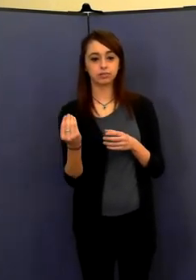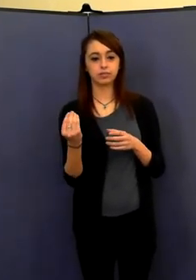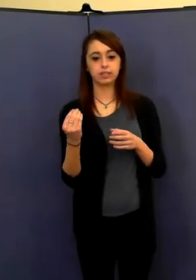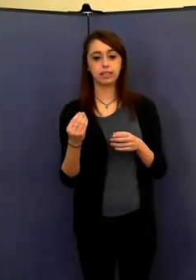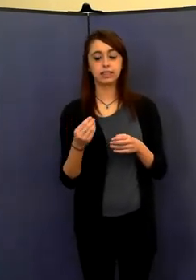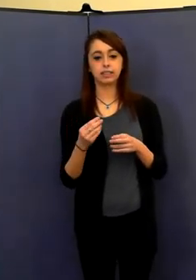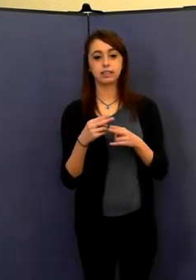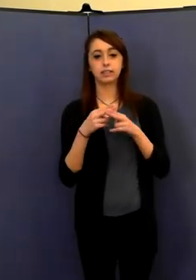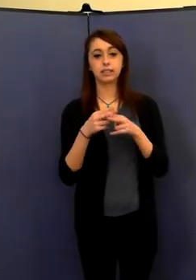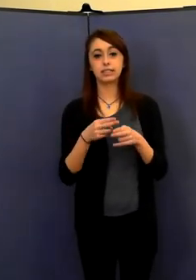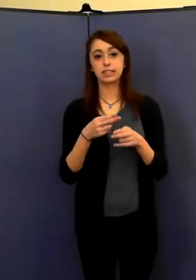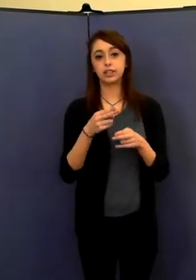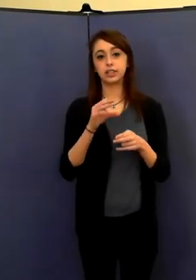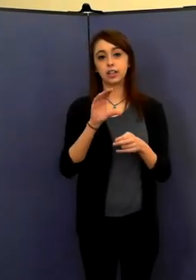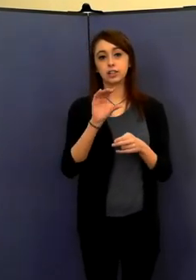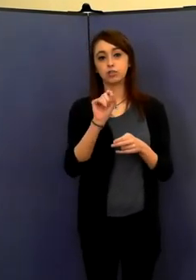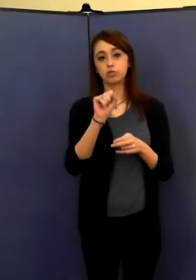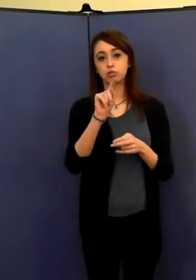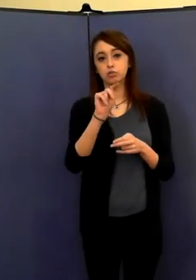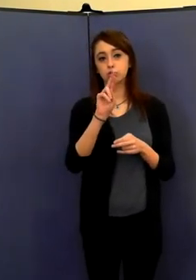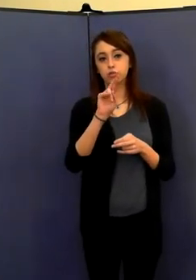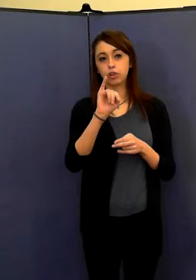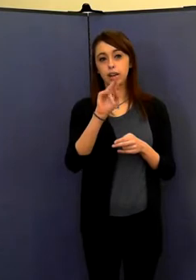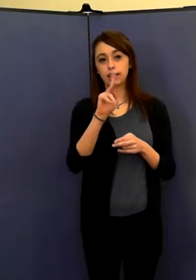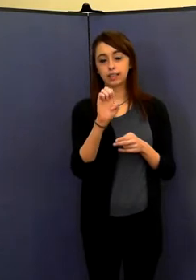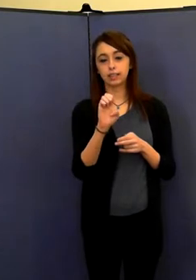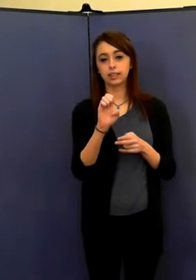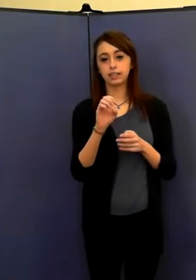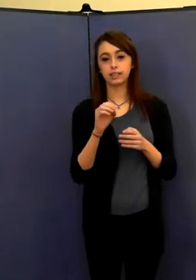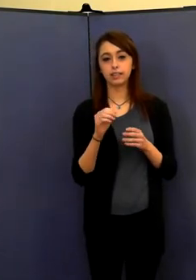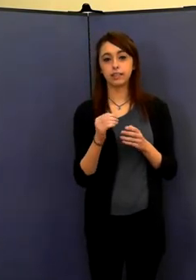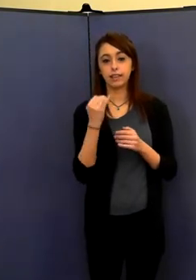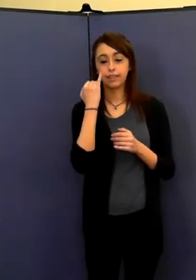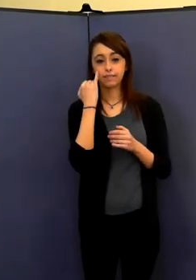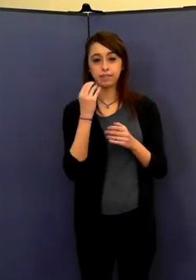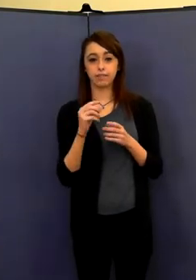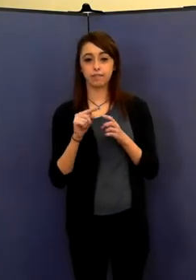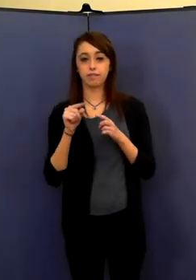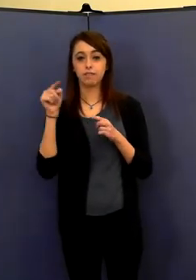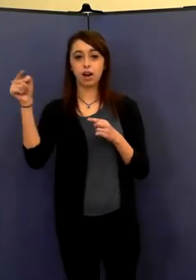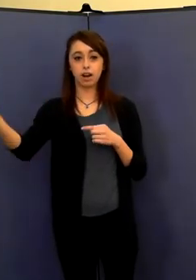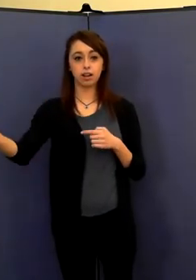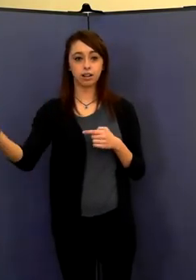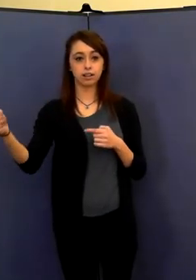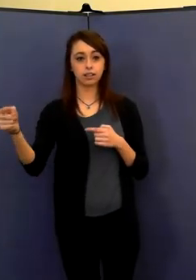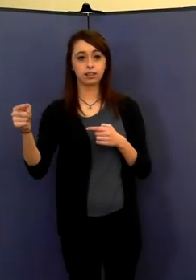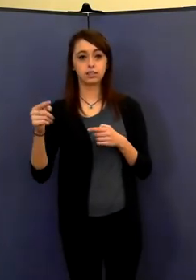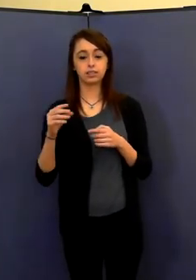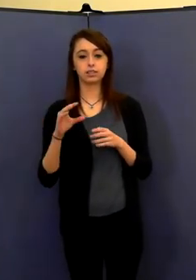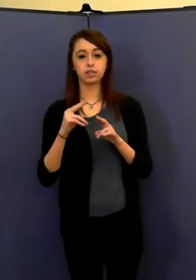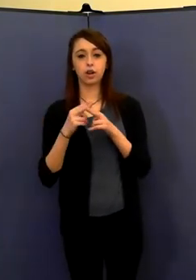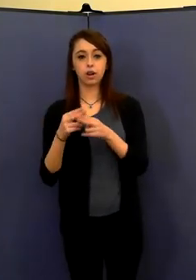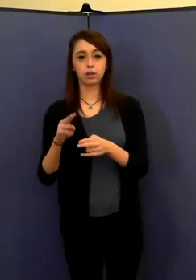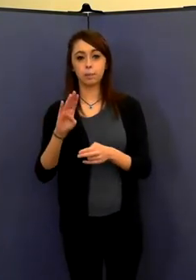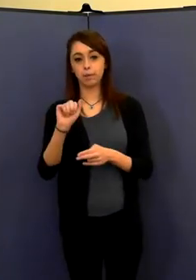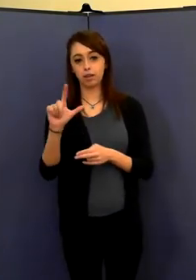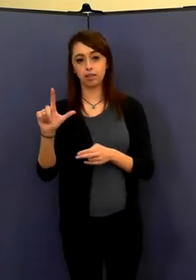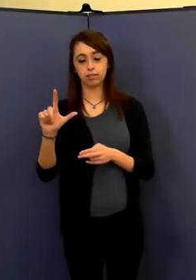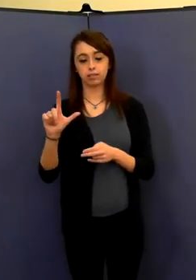it's outside really far, then it's called a ball. Sometimes pitchers don't